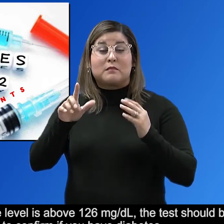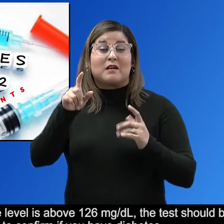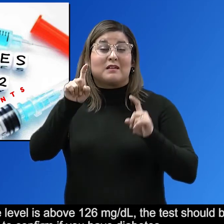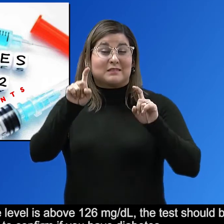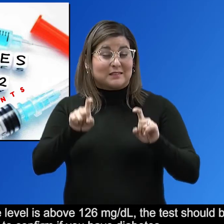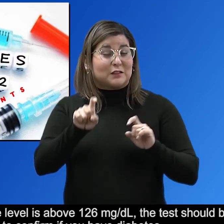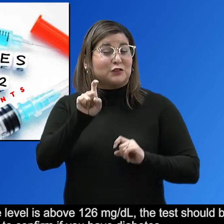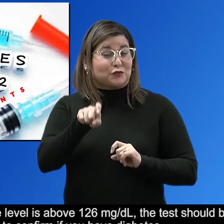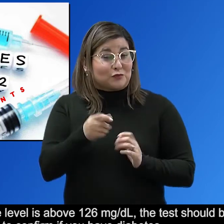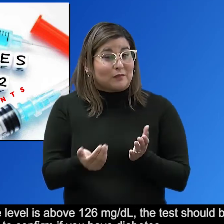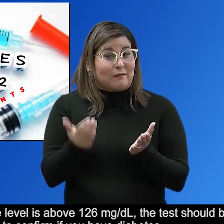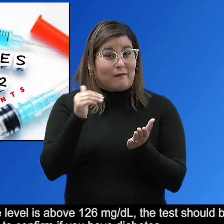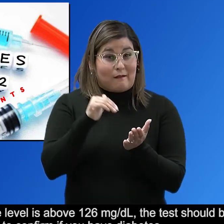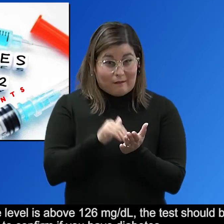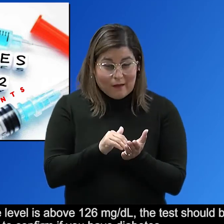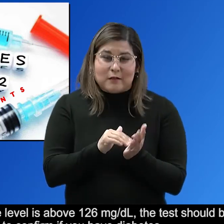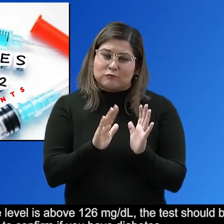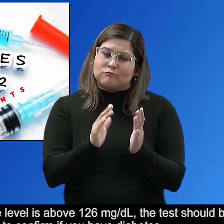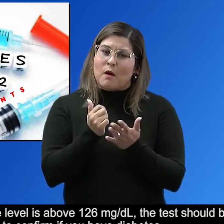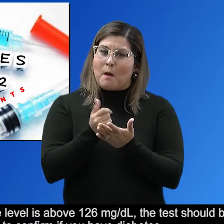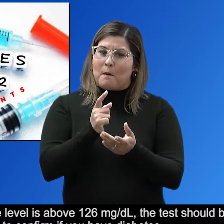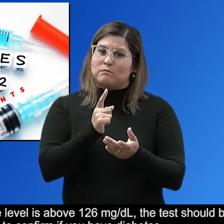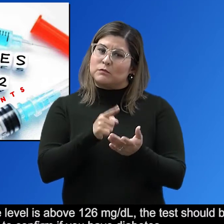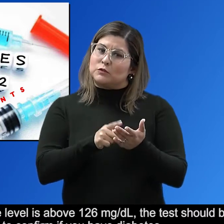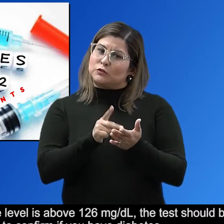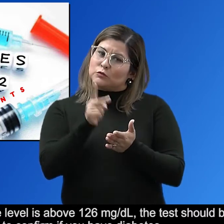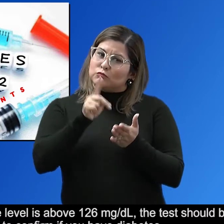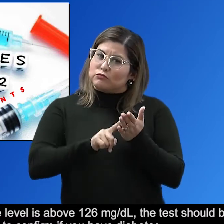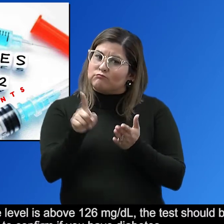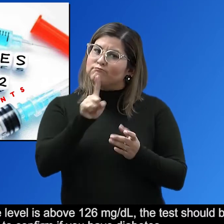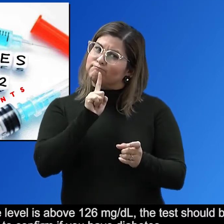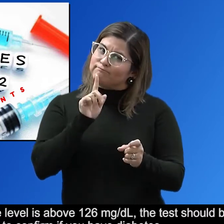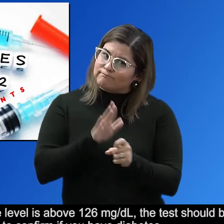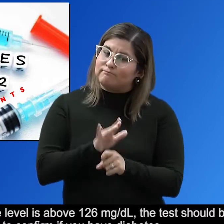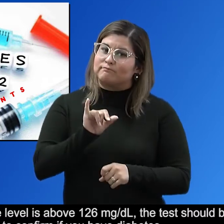the test should be repeated to confirm if you have diabetes.